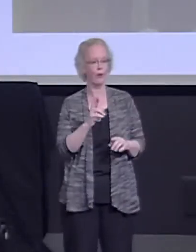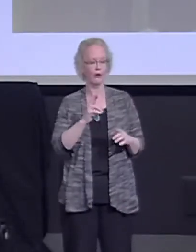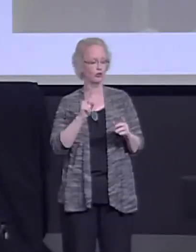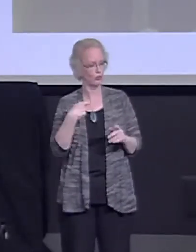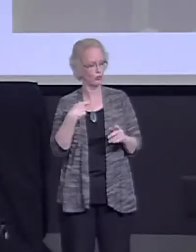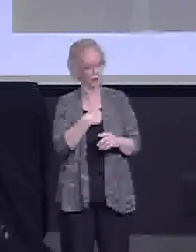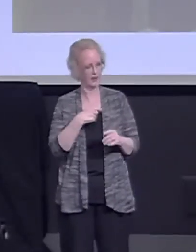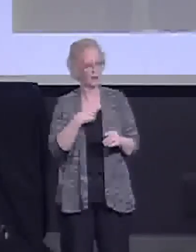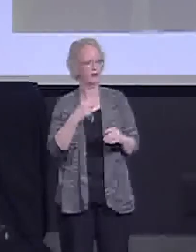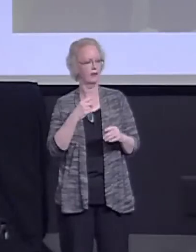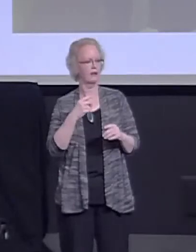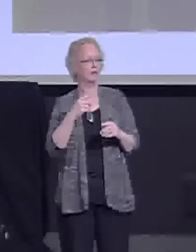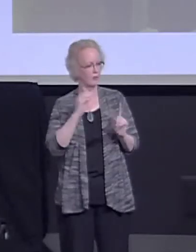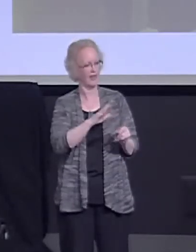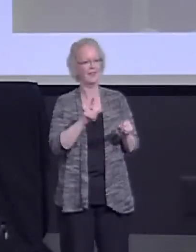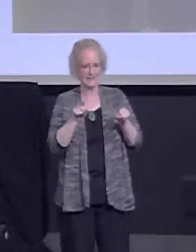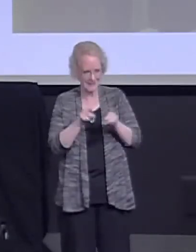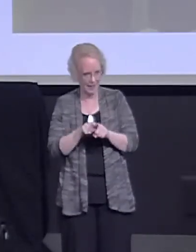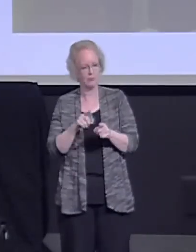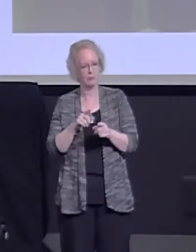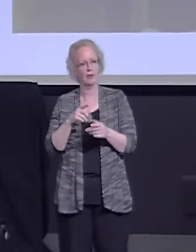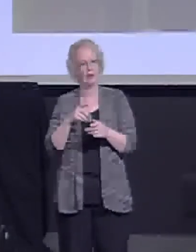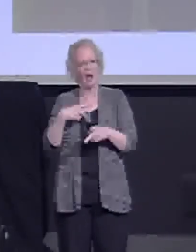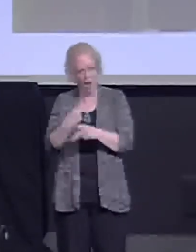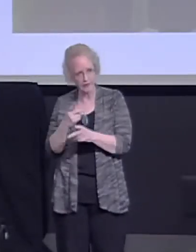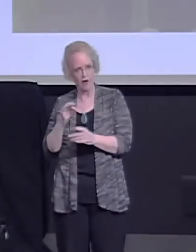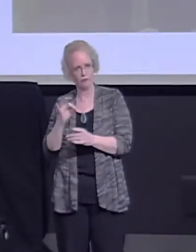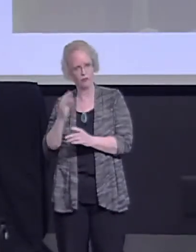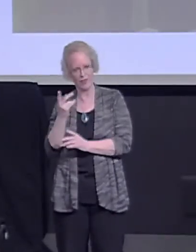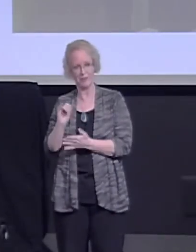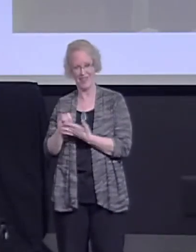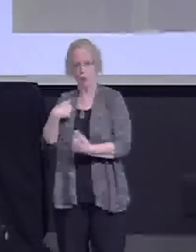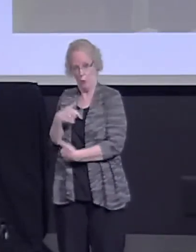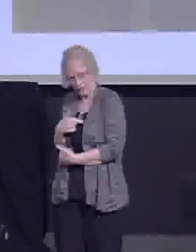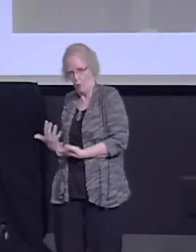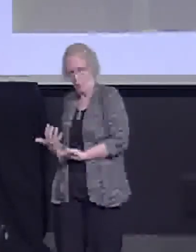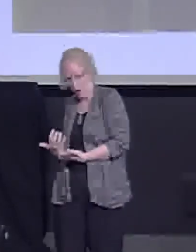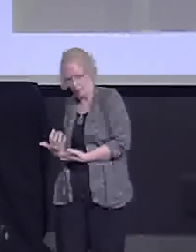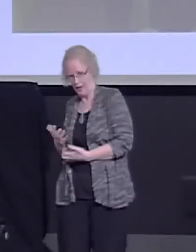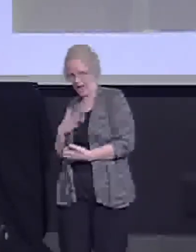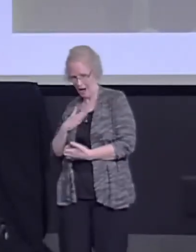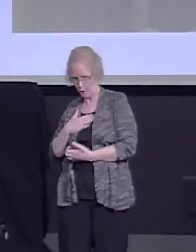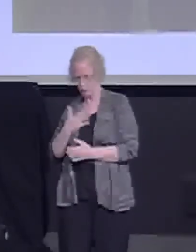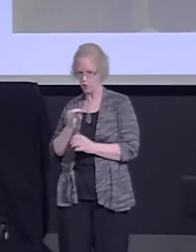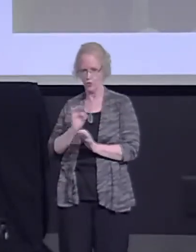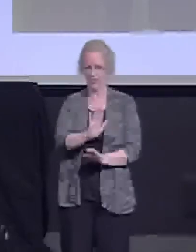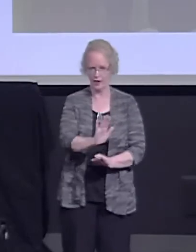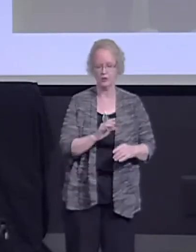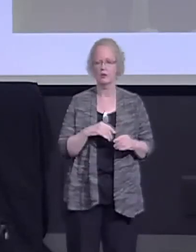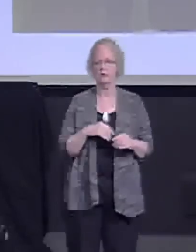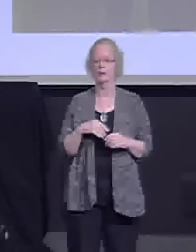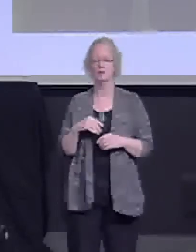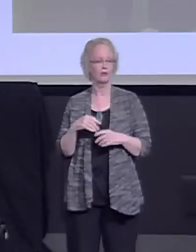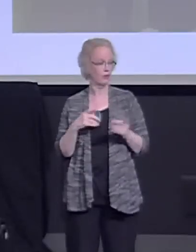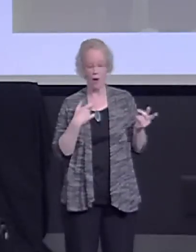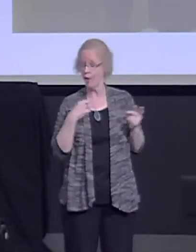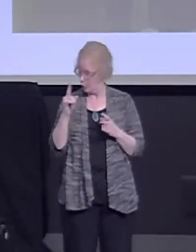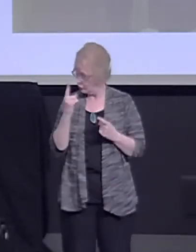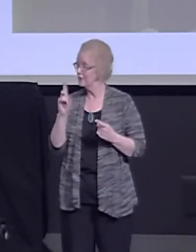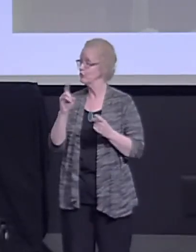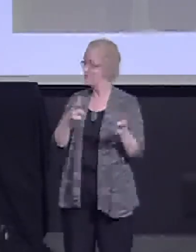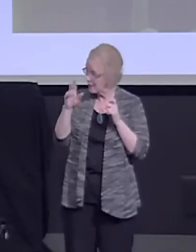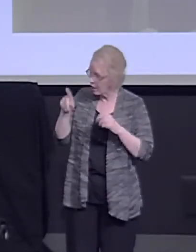rhythm that we wanted them to play? Yeah, well, that was my next question. And- Did you and speed it up and slow it down to find We out if there didn't was yet, what- but this is something that is on our list